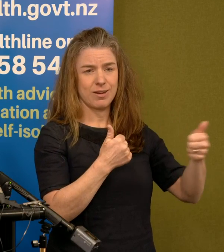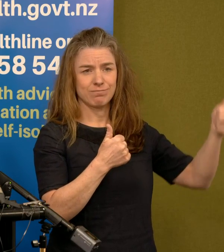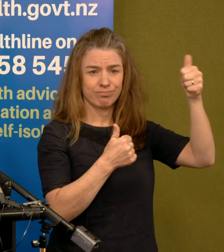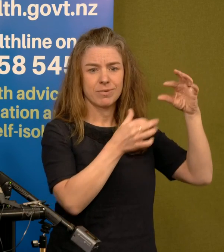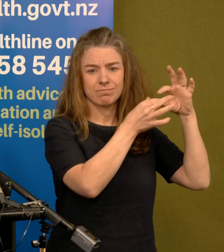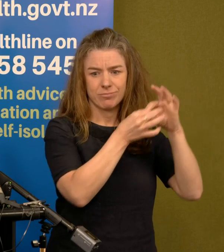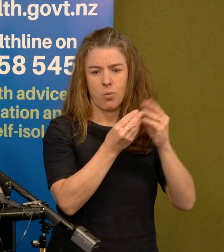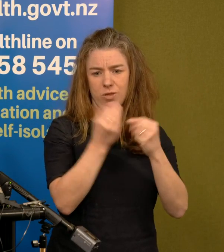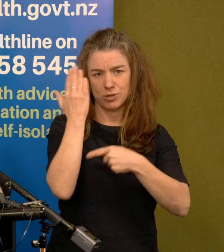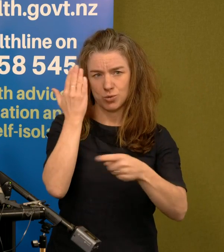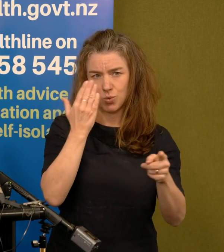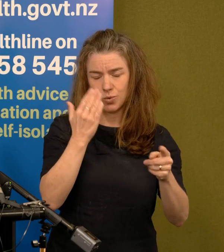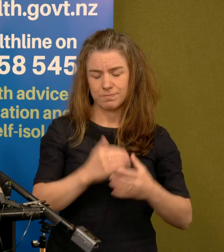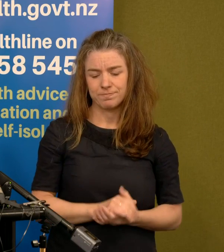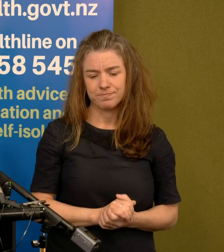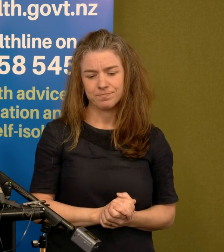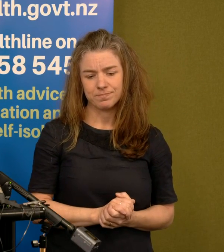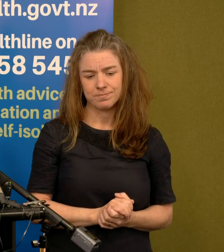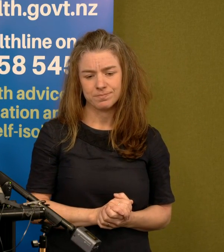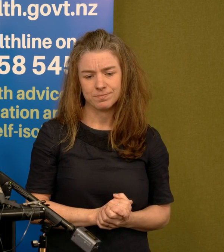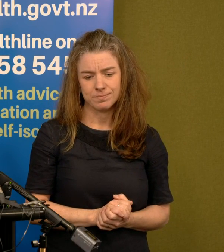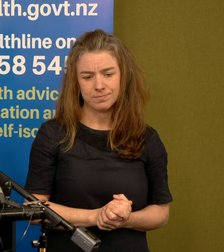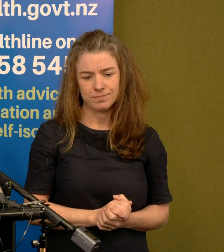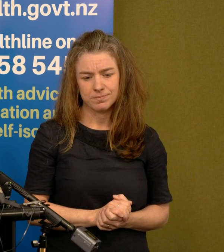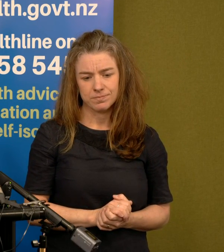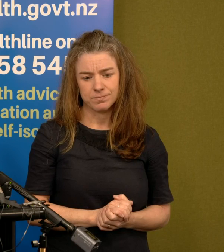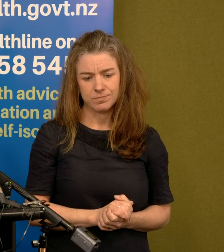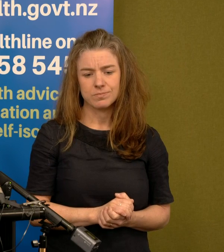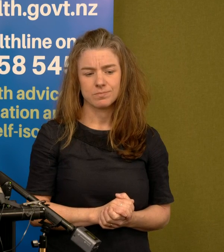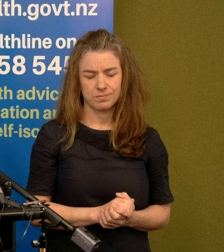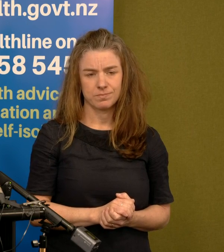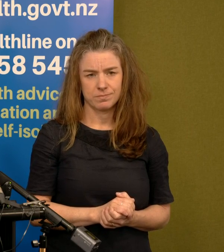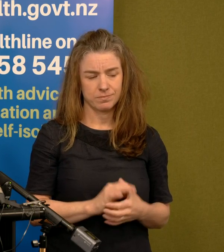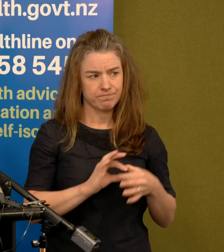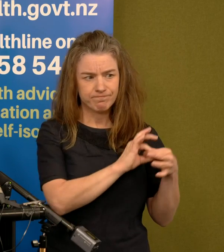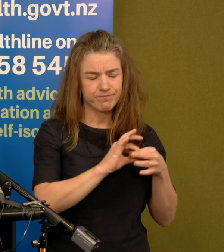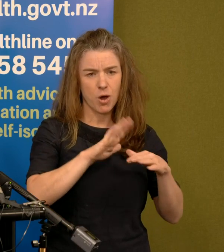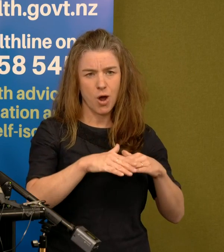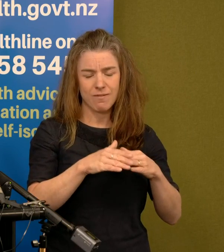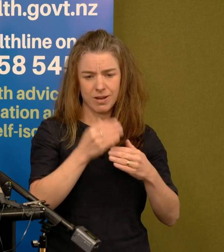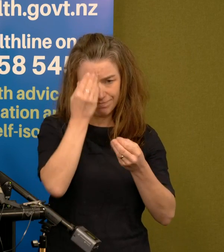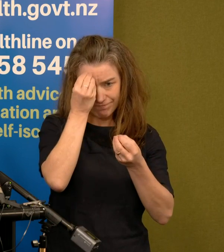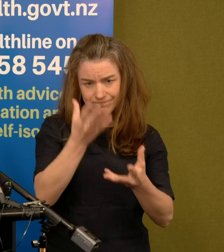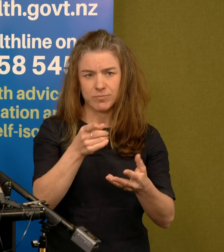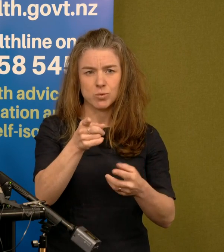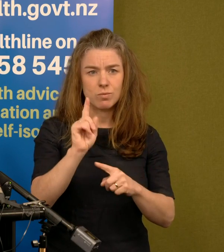both cases in the planning, the notification of principals, and as we speak,